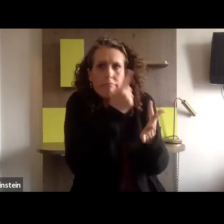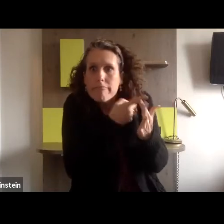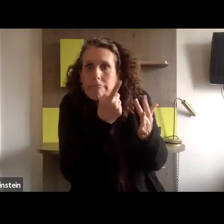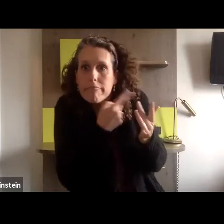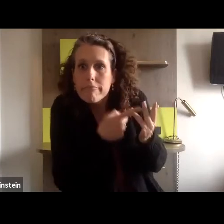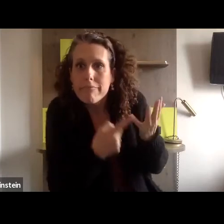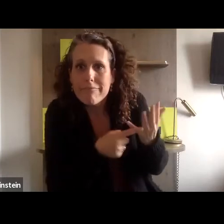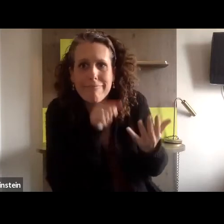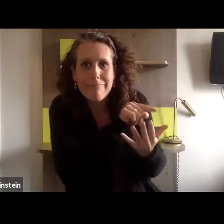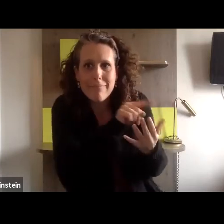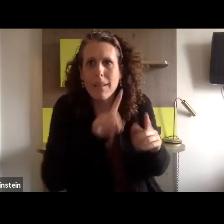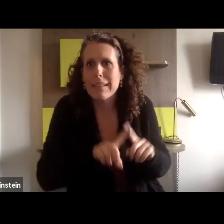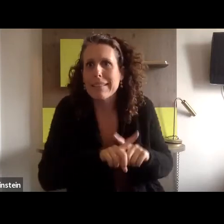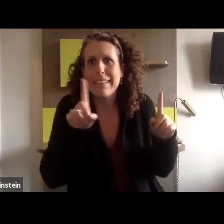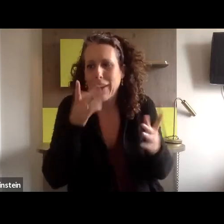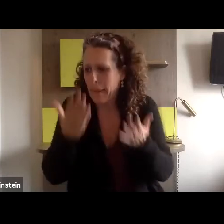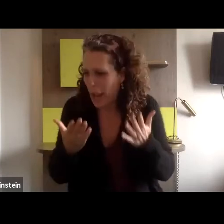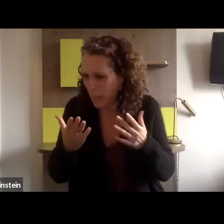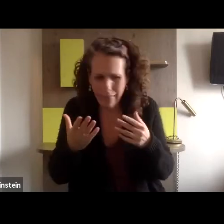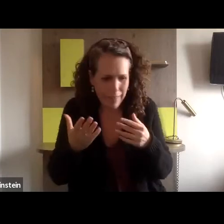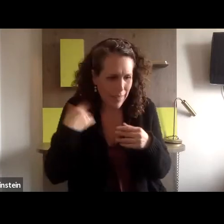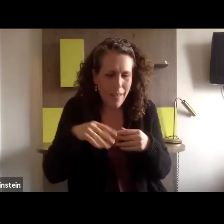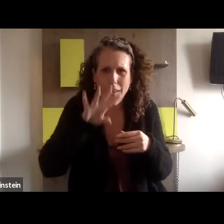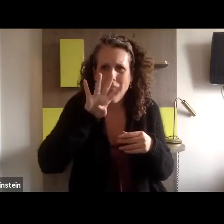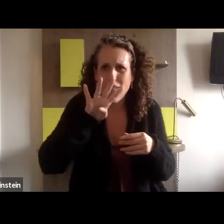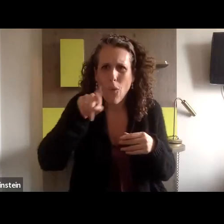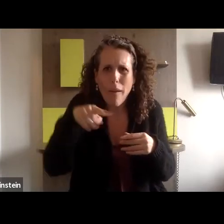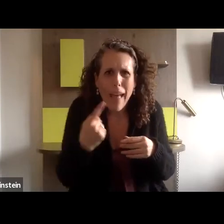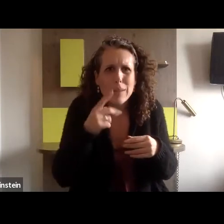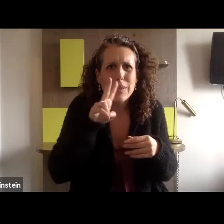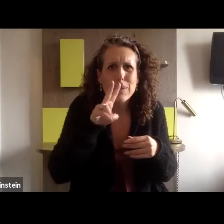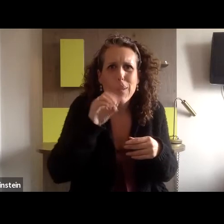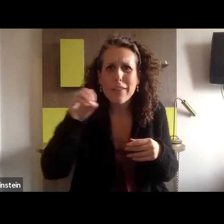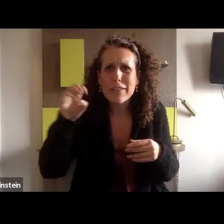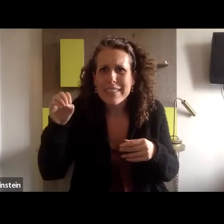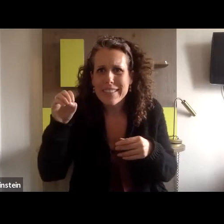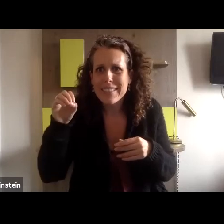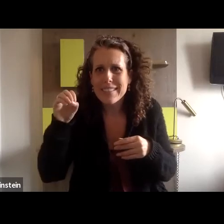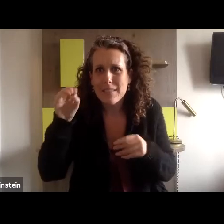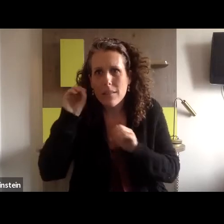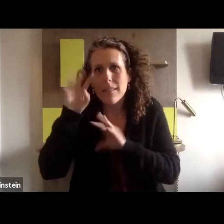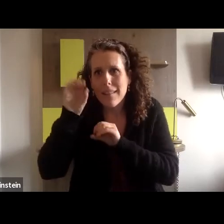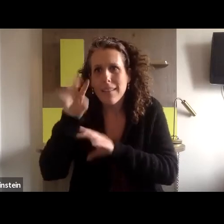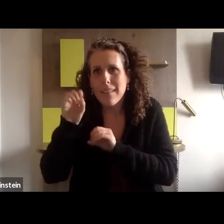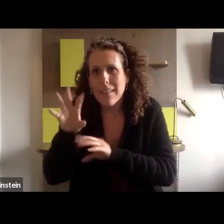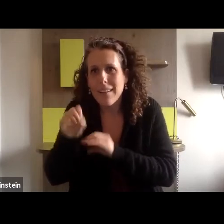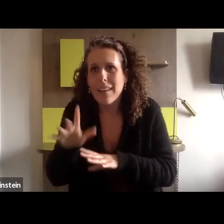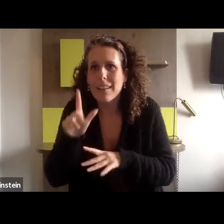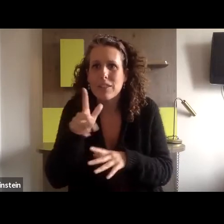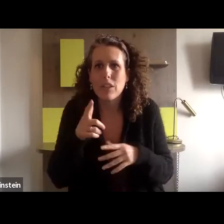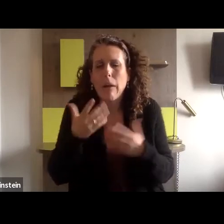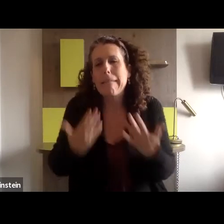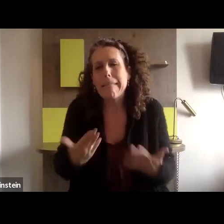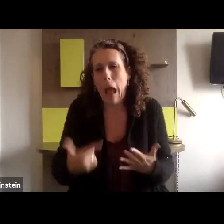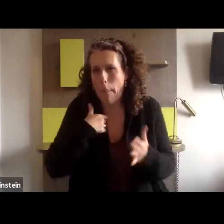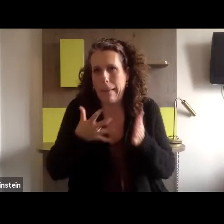came from approximately 4,000 to this 100 items, which I'm not going into detail here because it